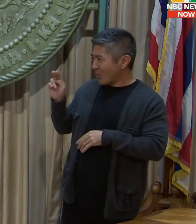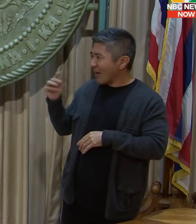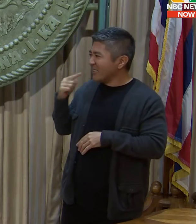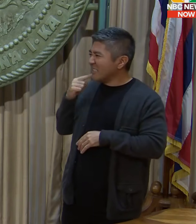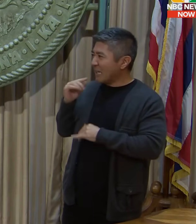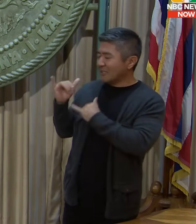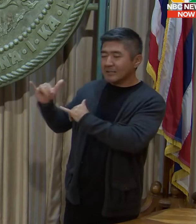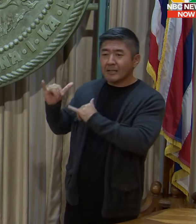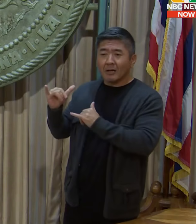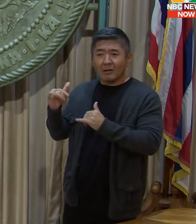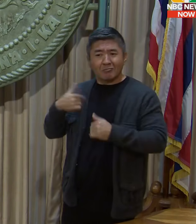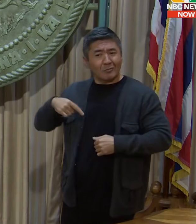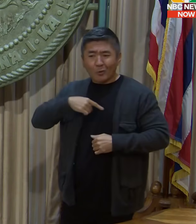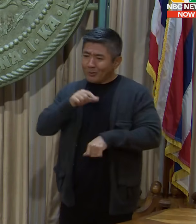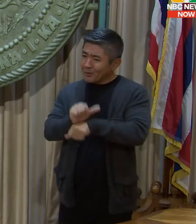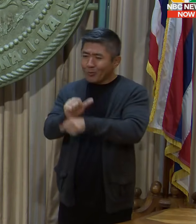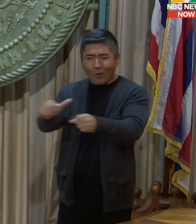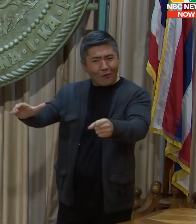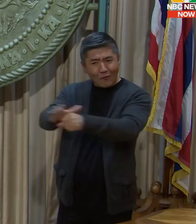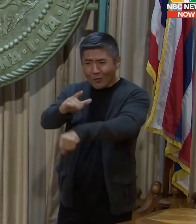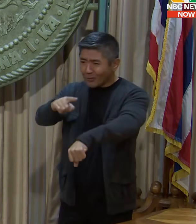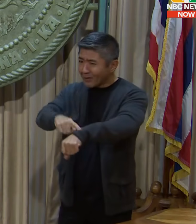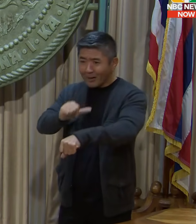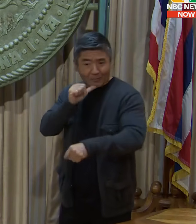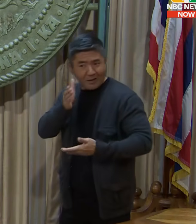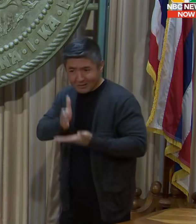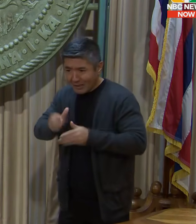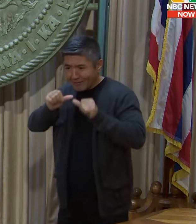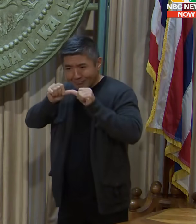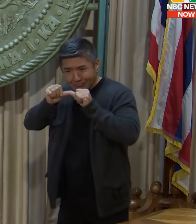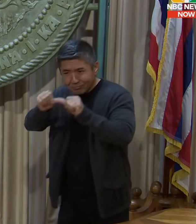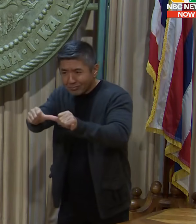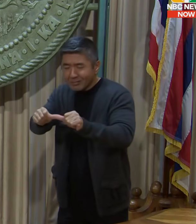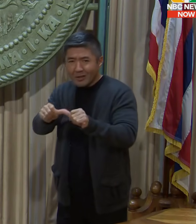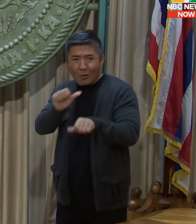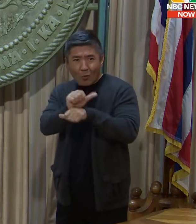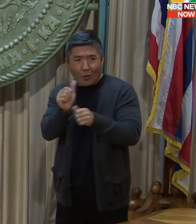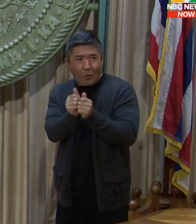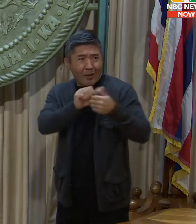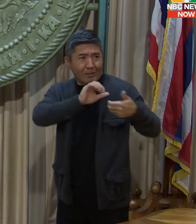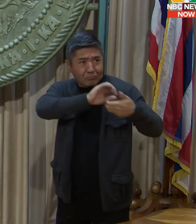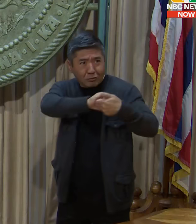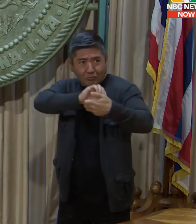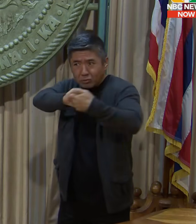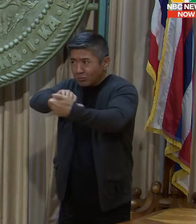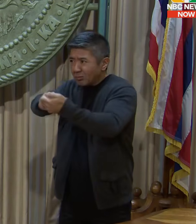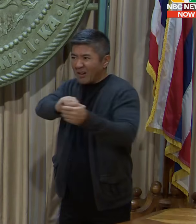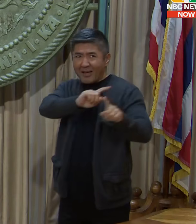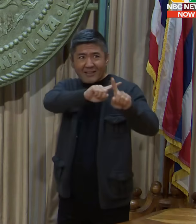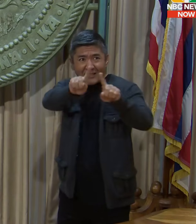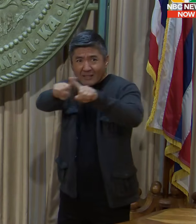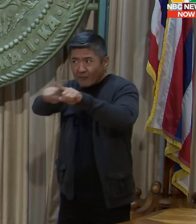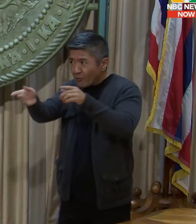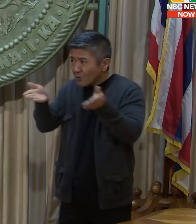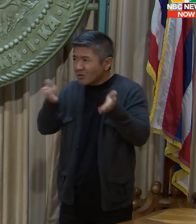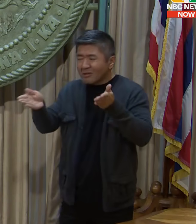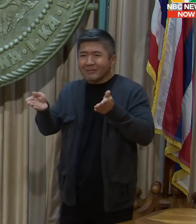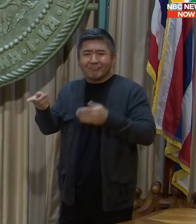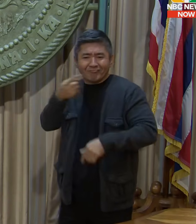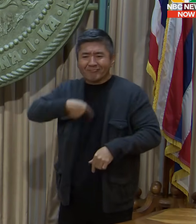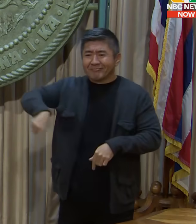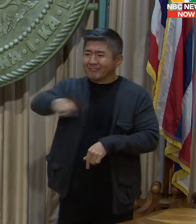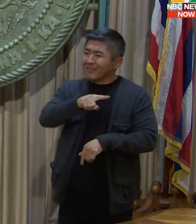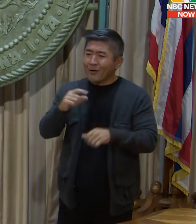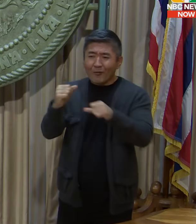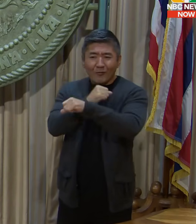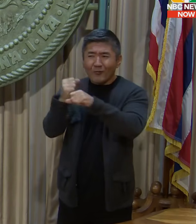full-time to help you, to work with the state, the counties, the nonprofit community, and many, many others who are in this fight. We're all in this fight